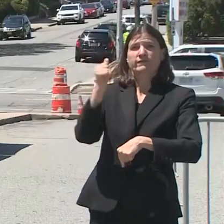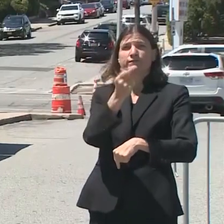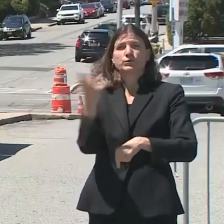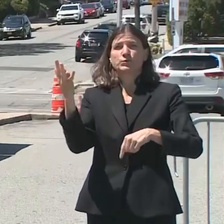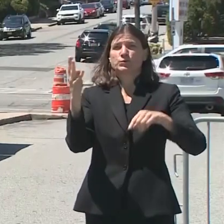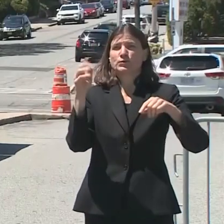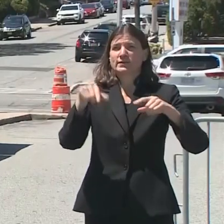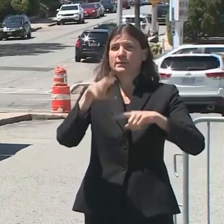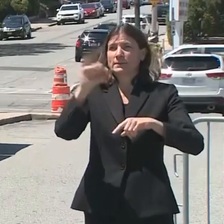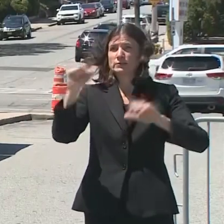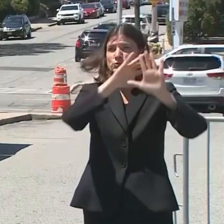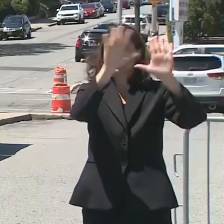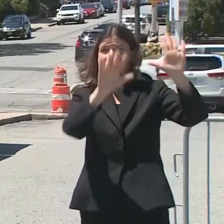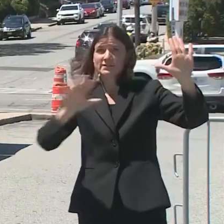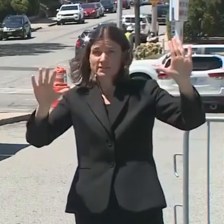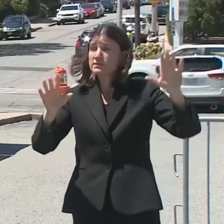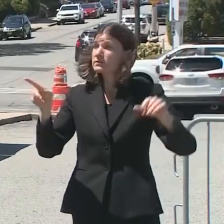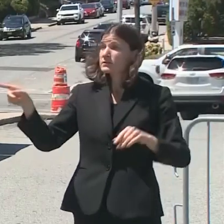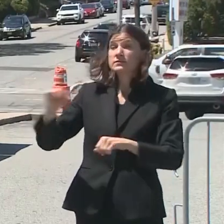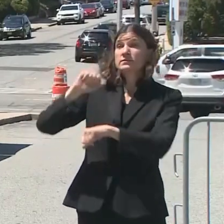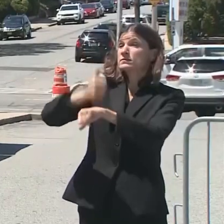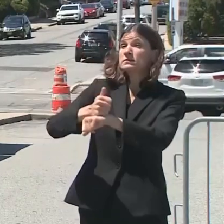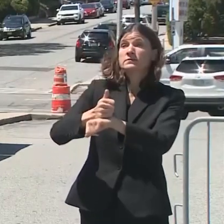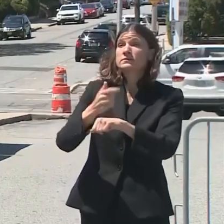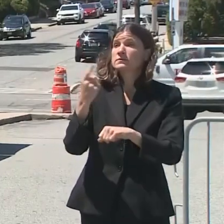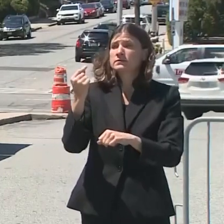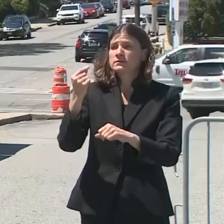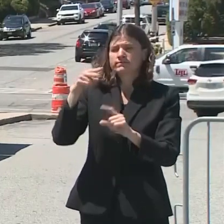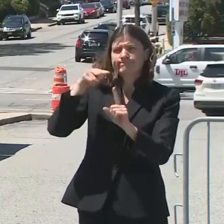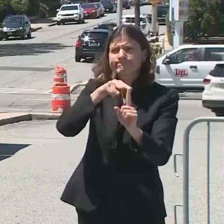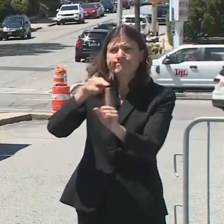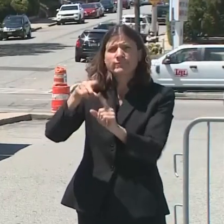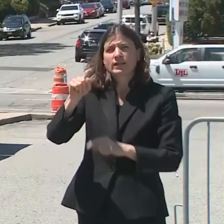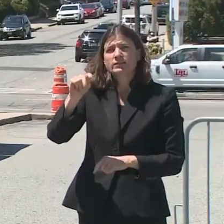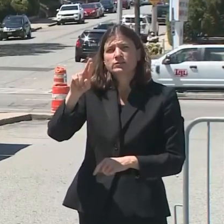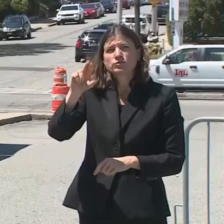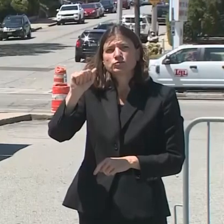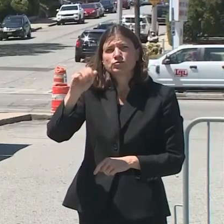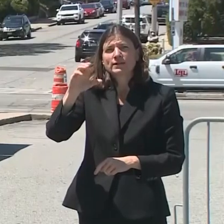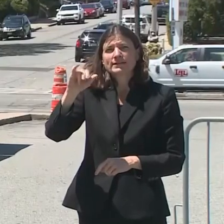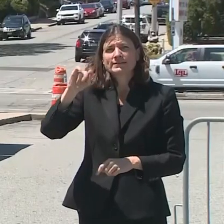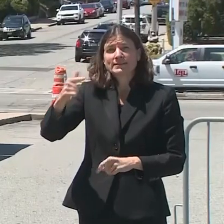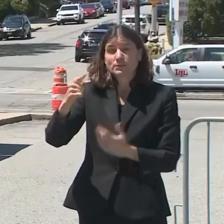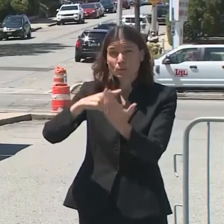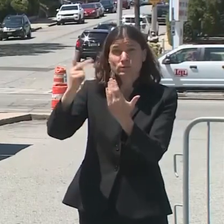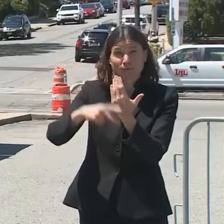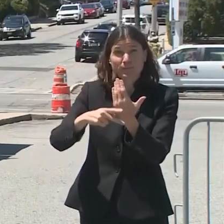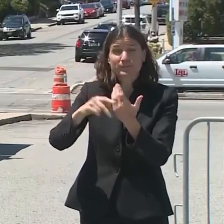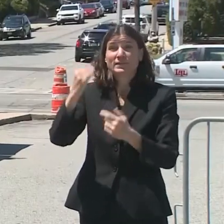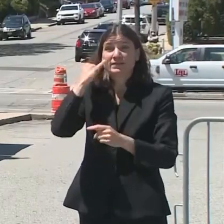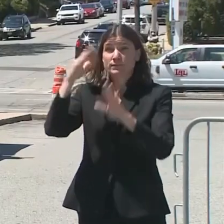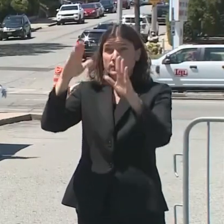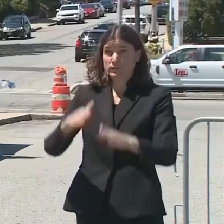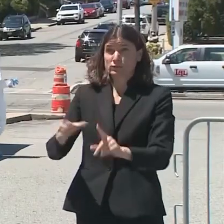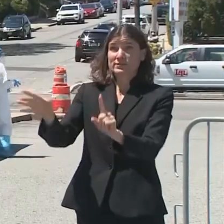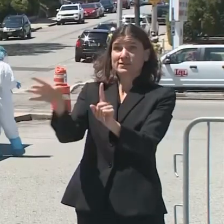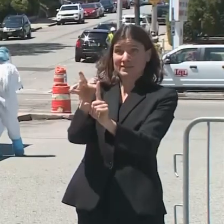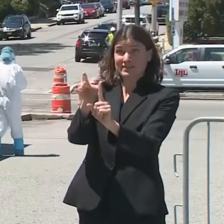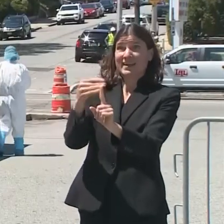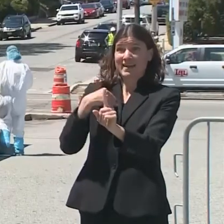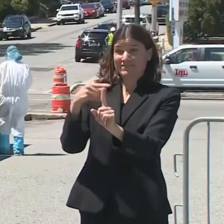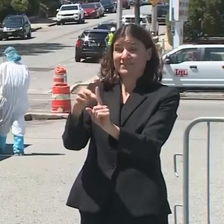are many things we still need to do as part of our daily routines. And I'm glad to see so many people here today wearing face coverings in